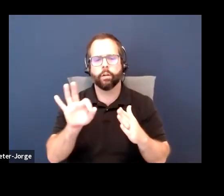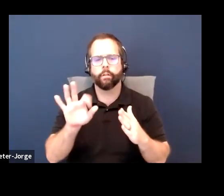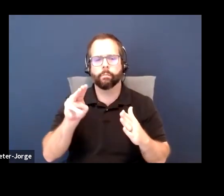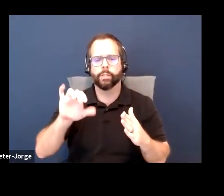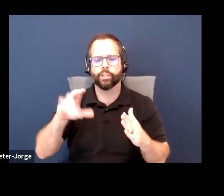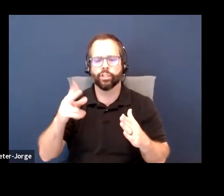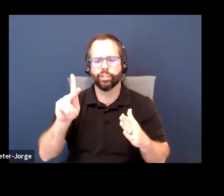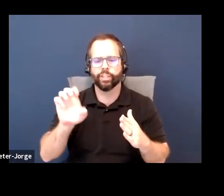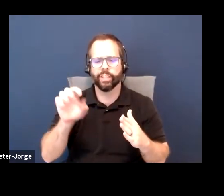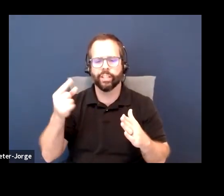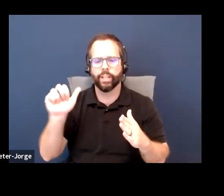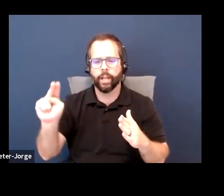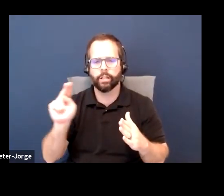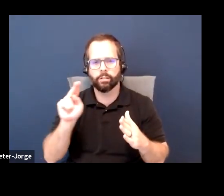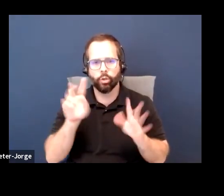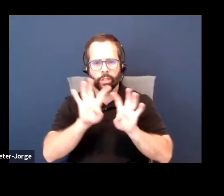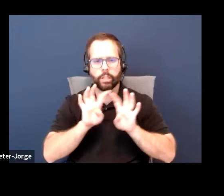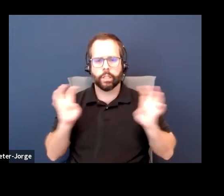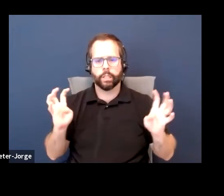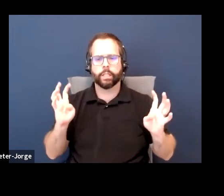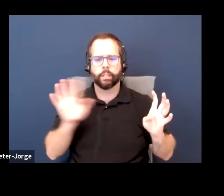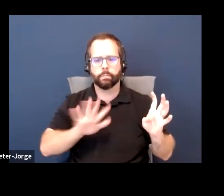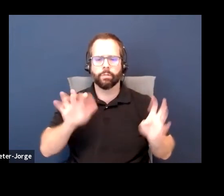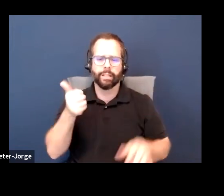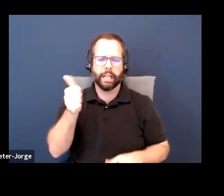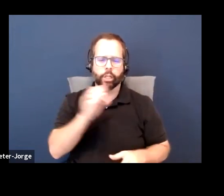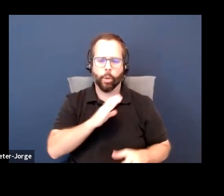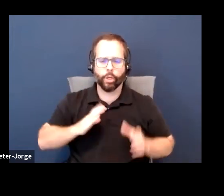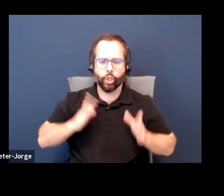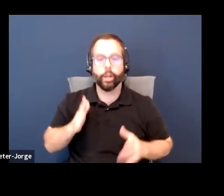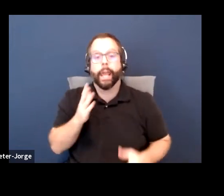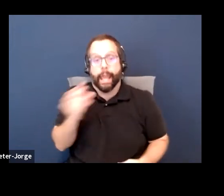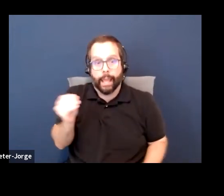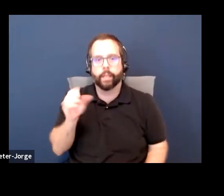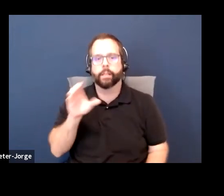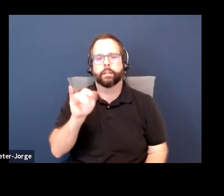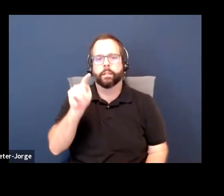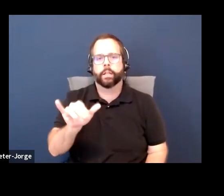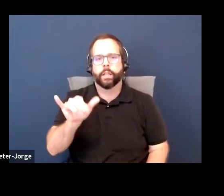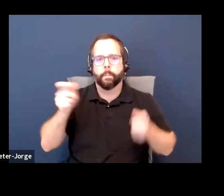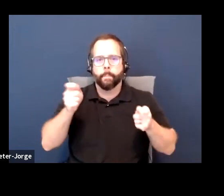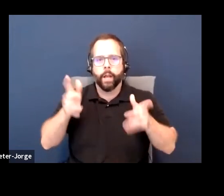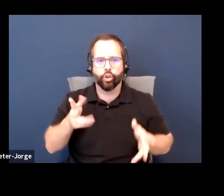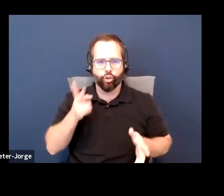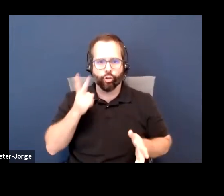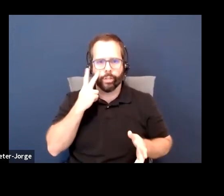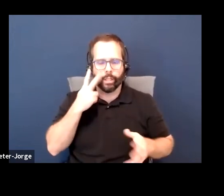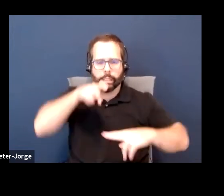10 commissioners, as well as the city manager sitting behind a large bench.